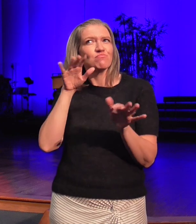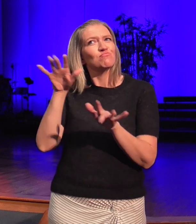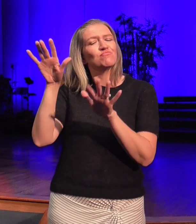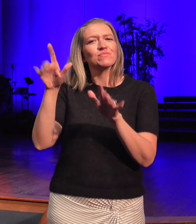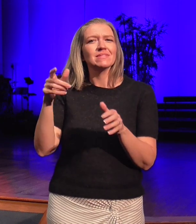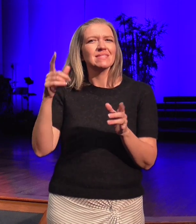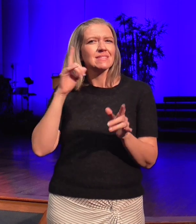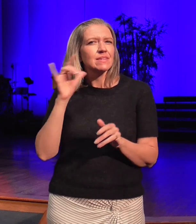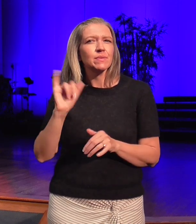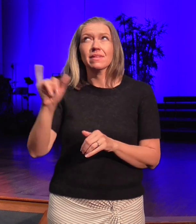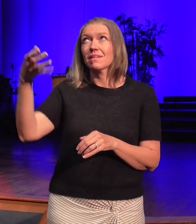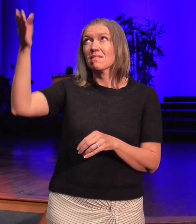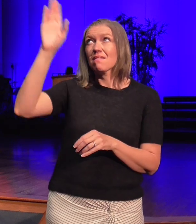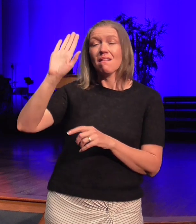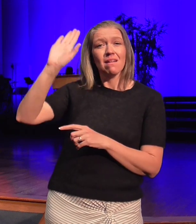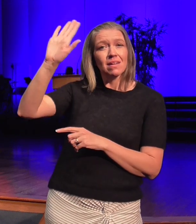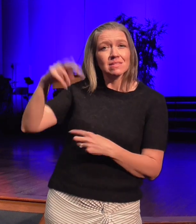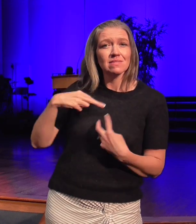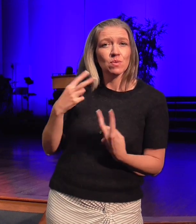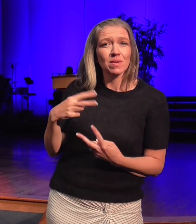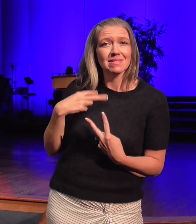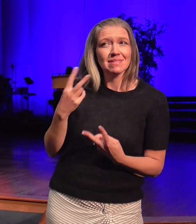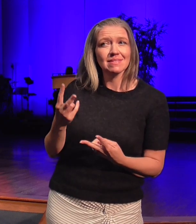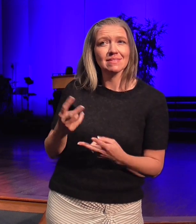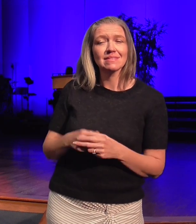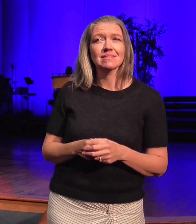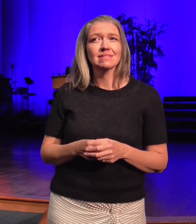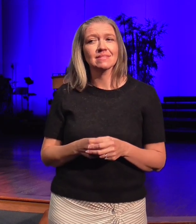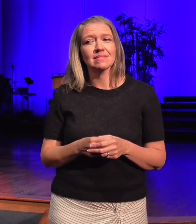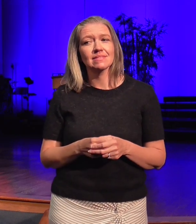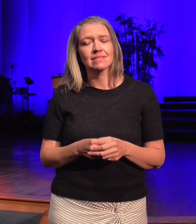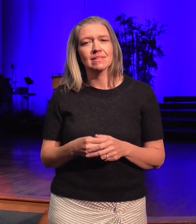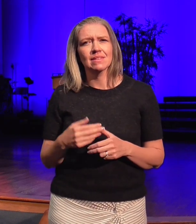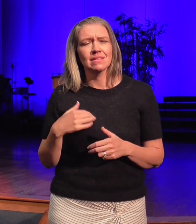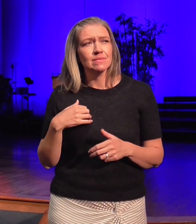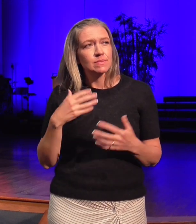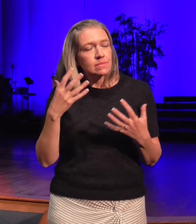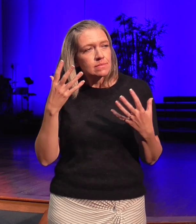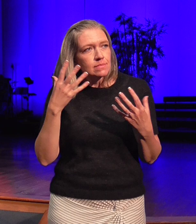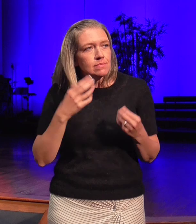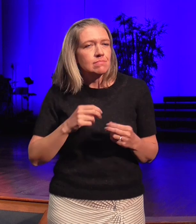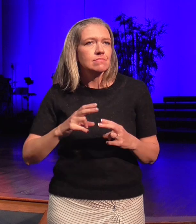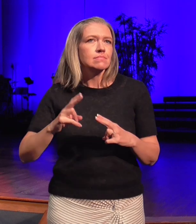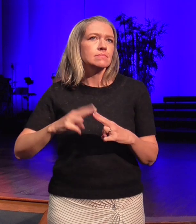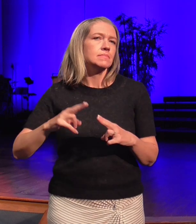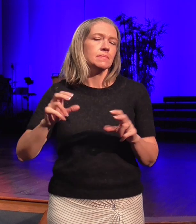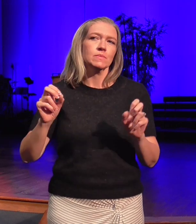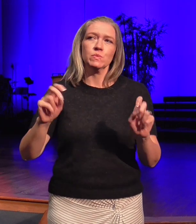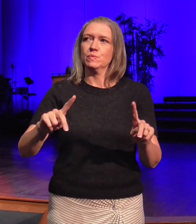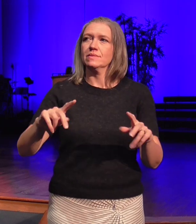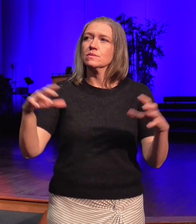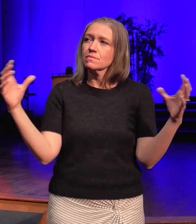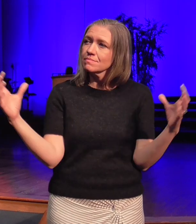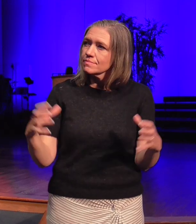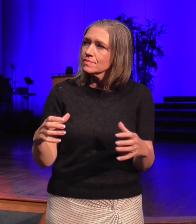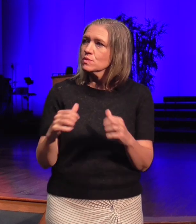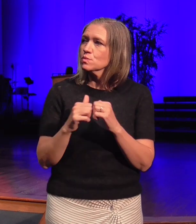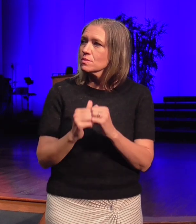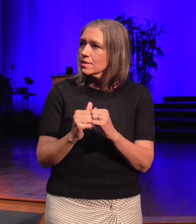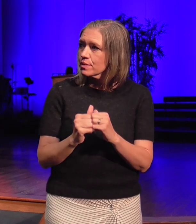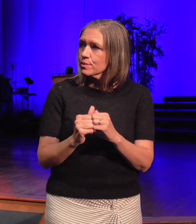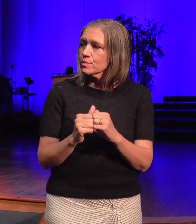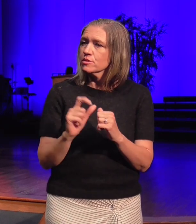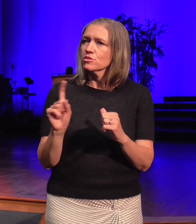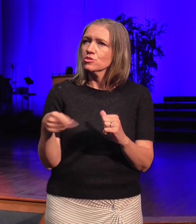God's voice. And so we have this wonderful opportunity to come together to just spend a moment